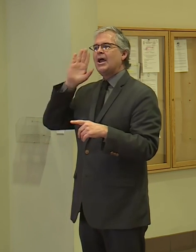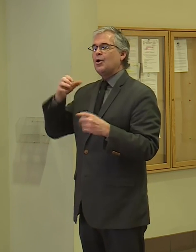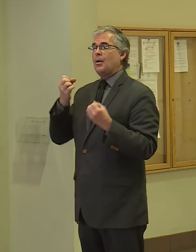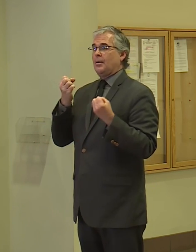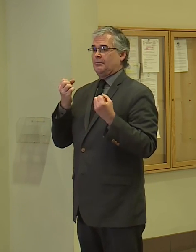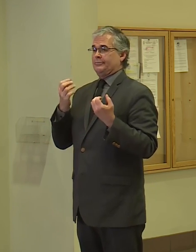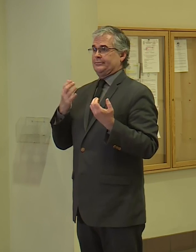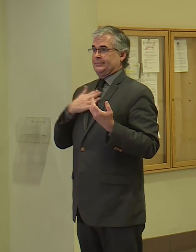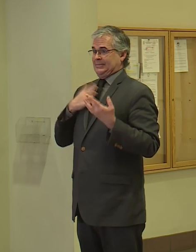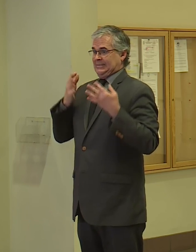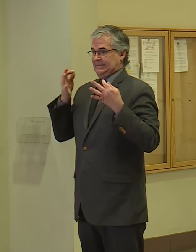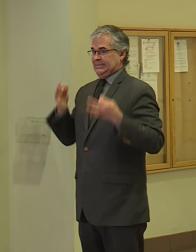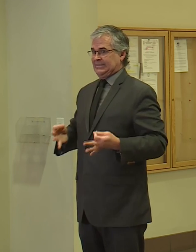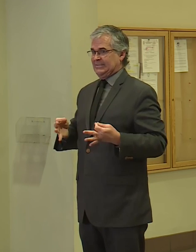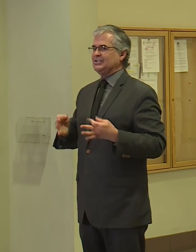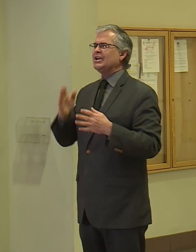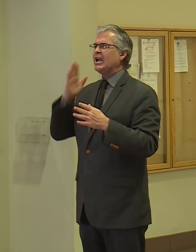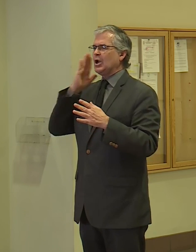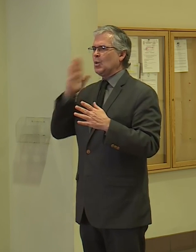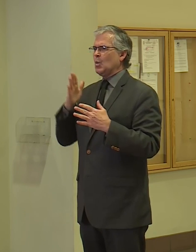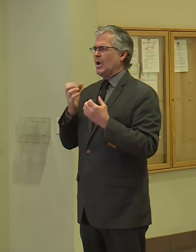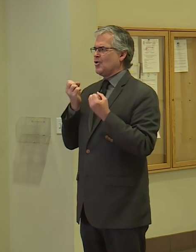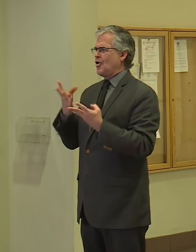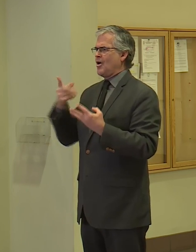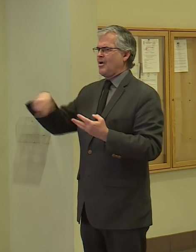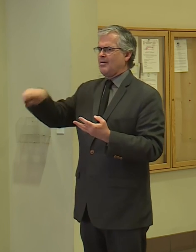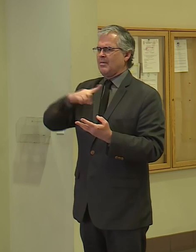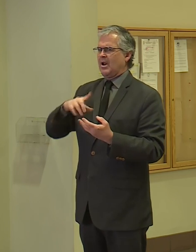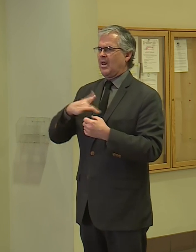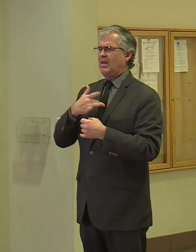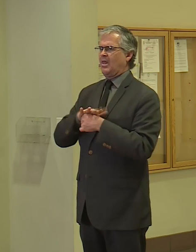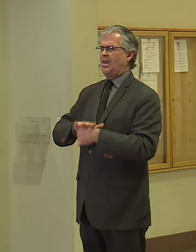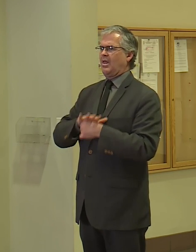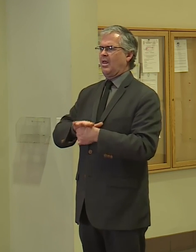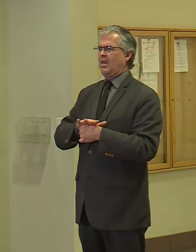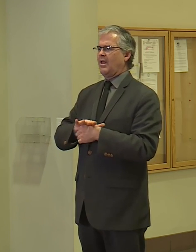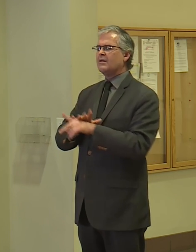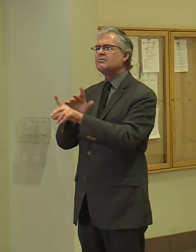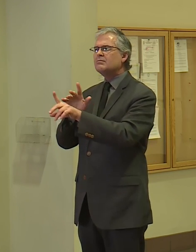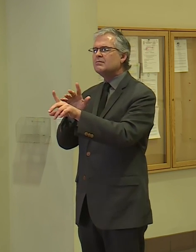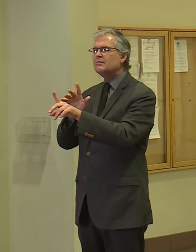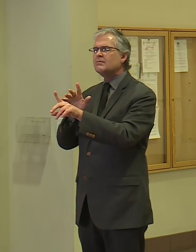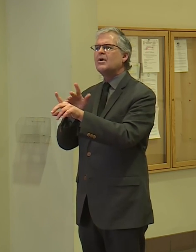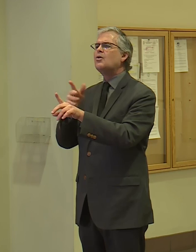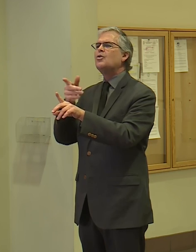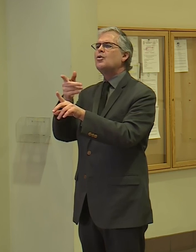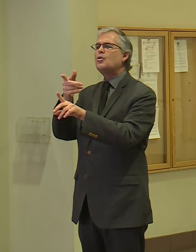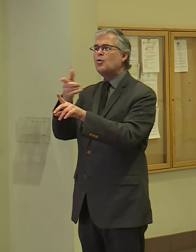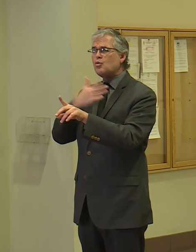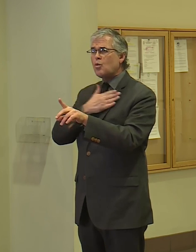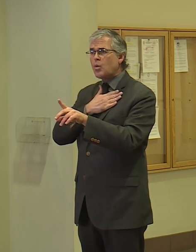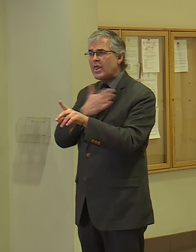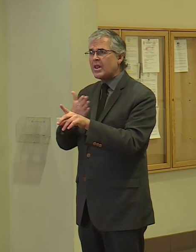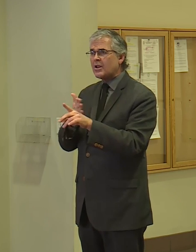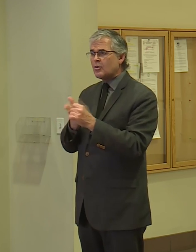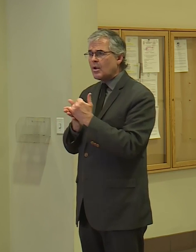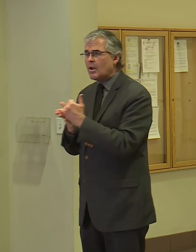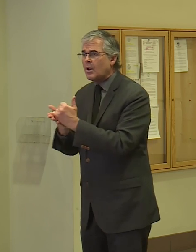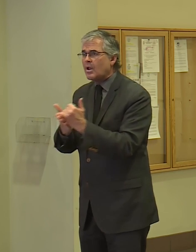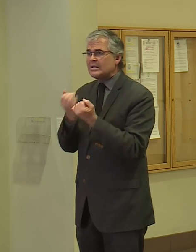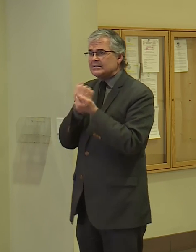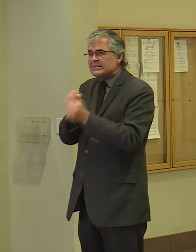friends to distress but I asked you what are you willing to do to save your own life and the lives of those you love we